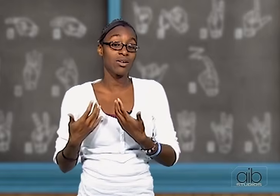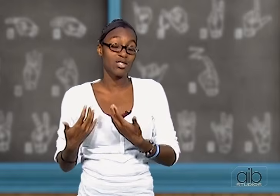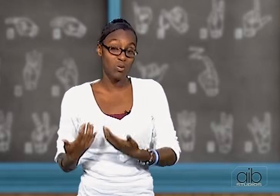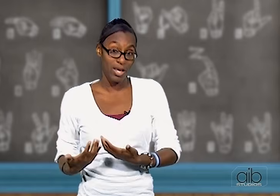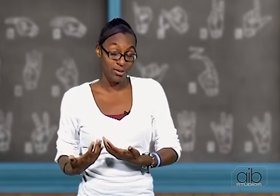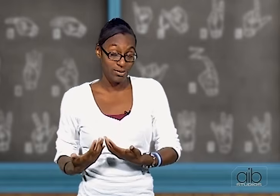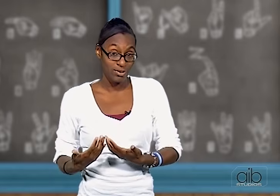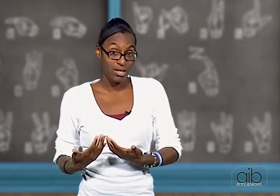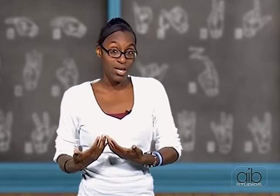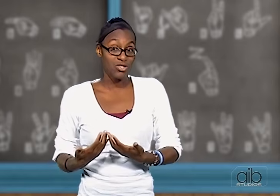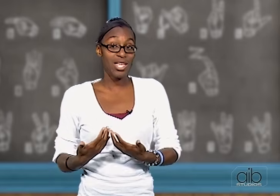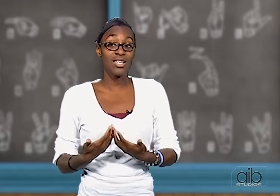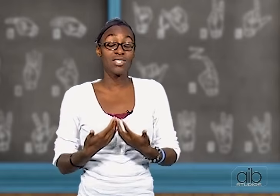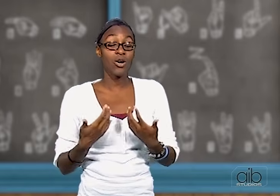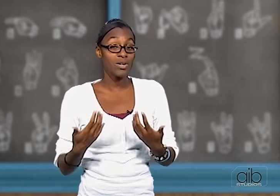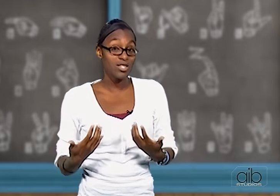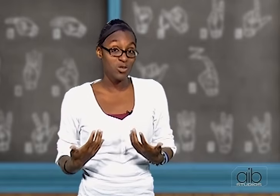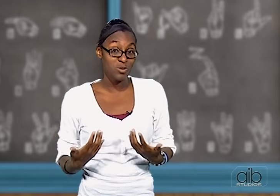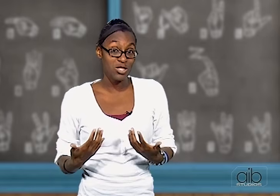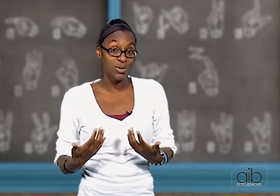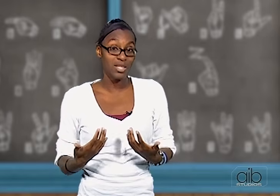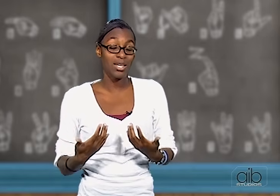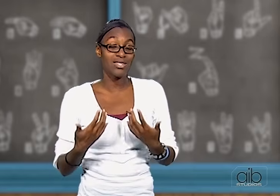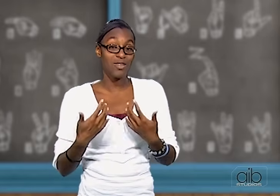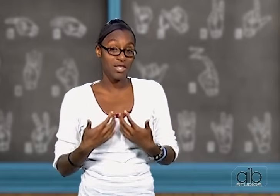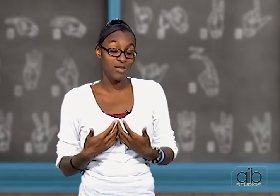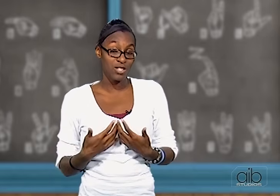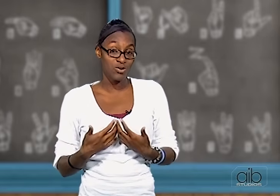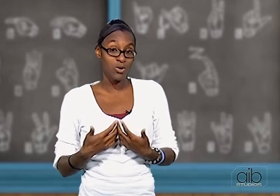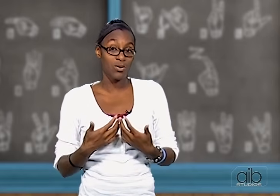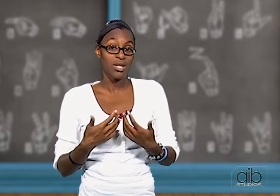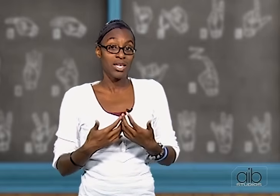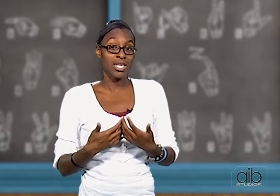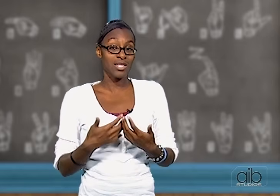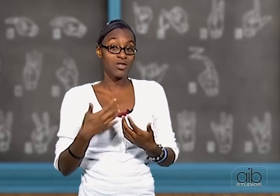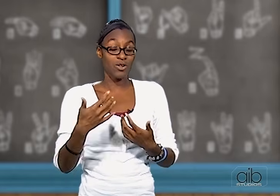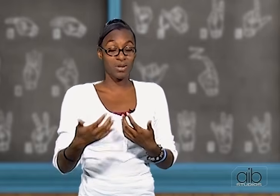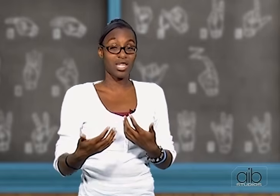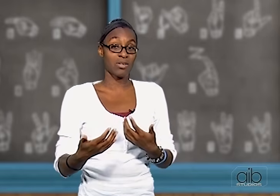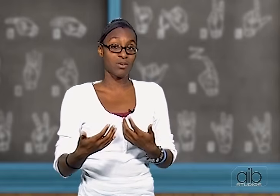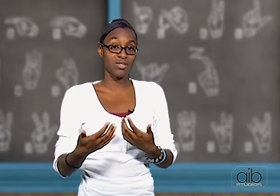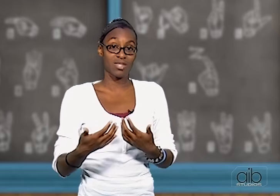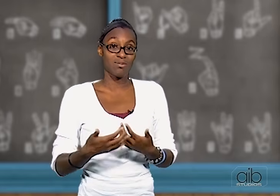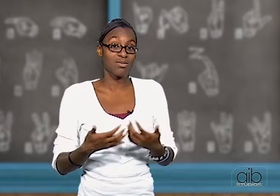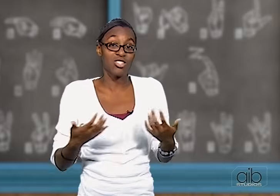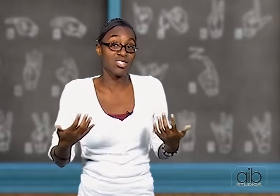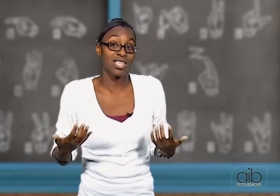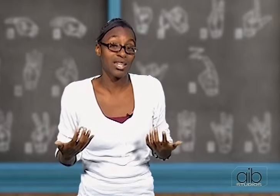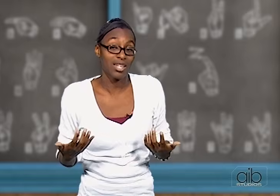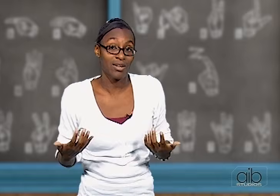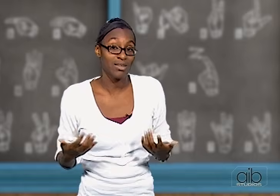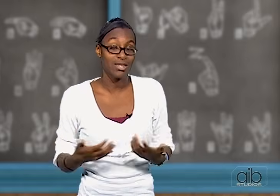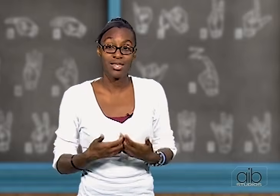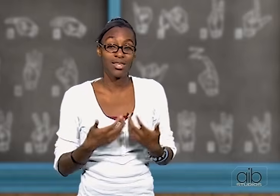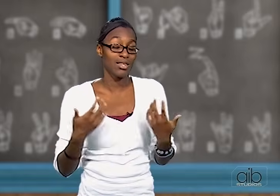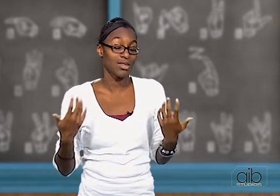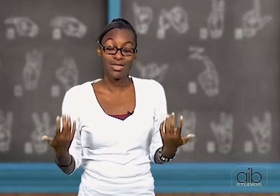as well. So that is the only difference between a deaf individual is from a hearing person. They just can't hear. That